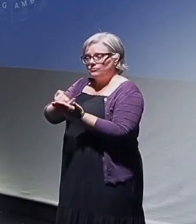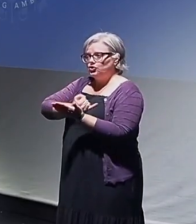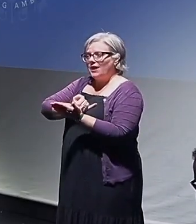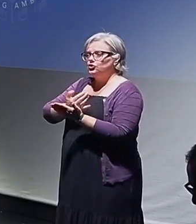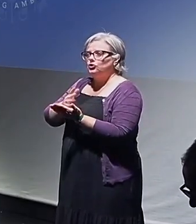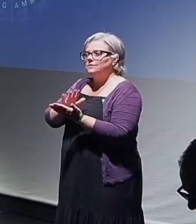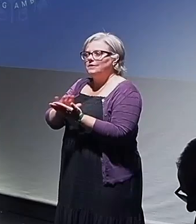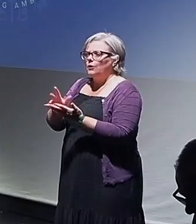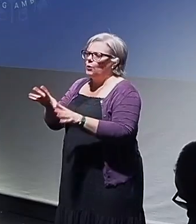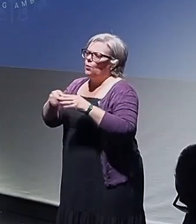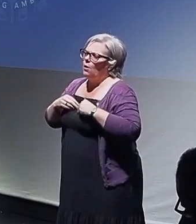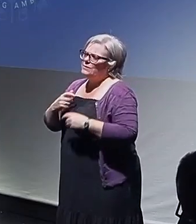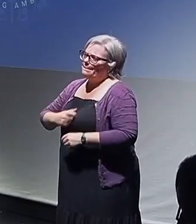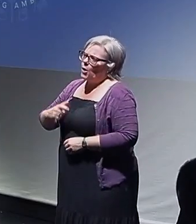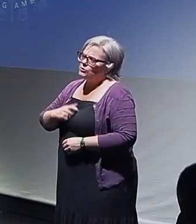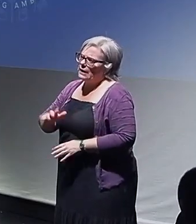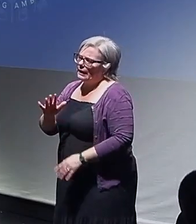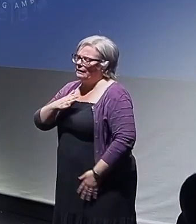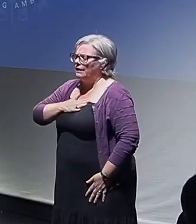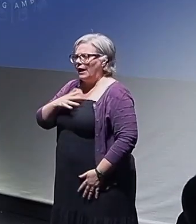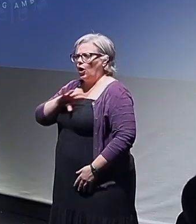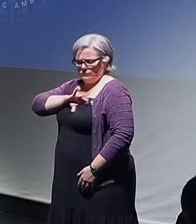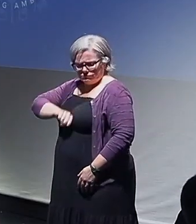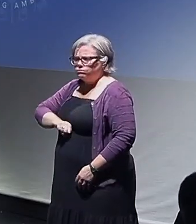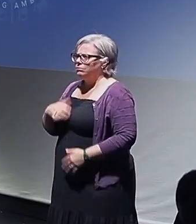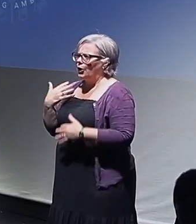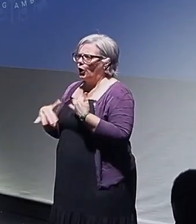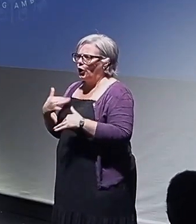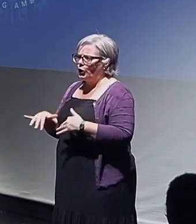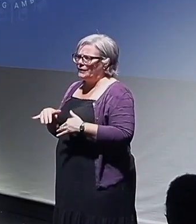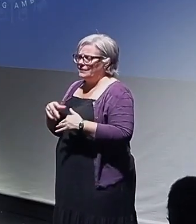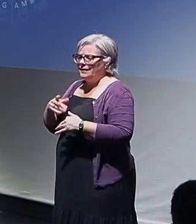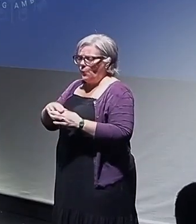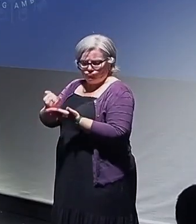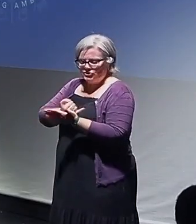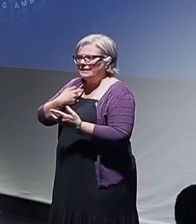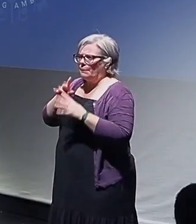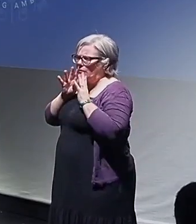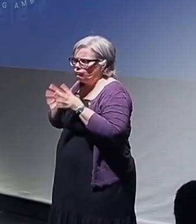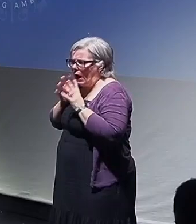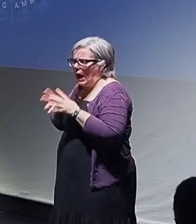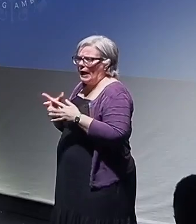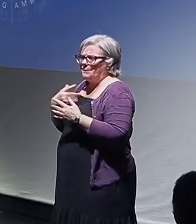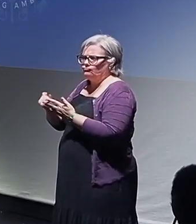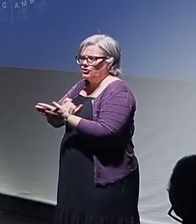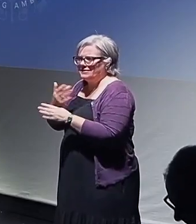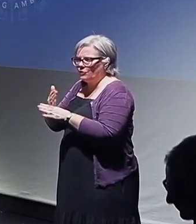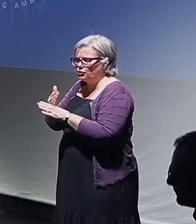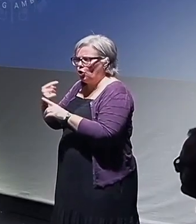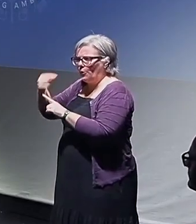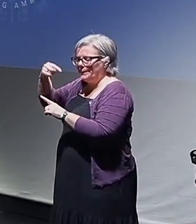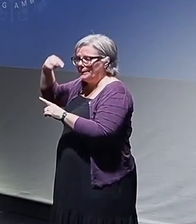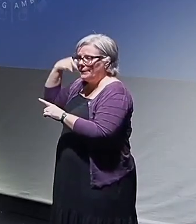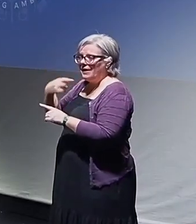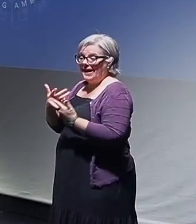you take it so personally. It hurts. I would cry. I would be devastated when I didn't get jobs. Now